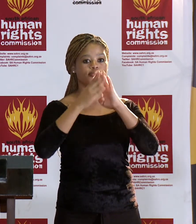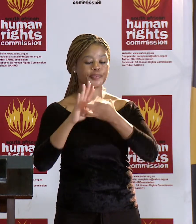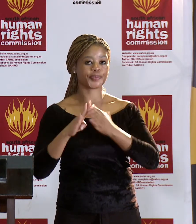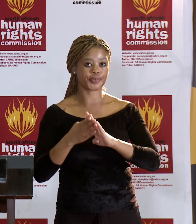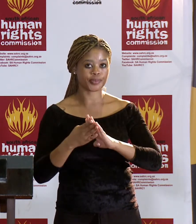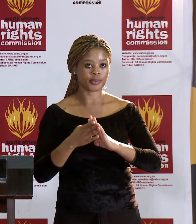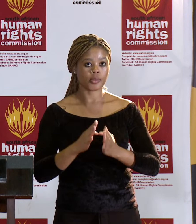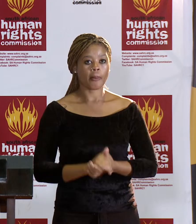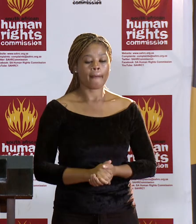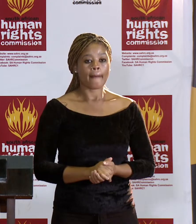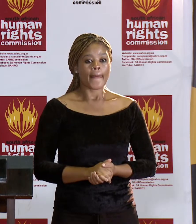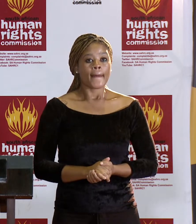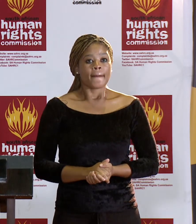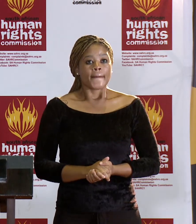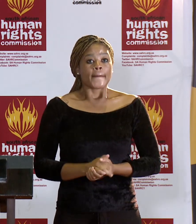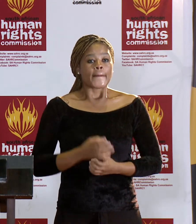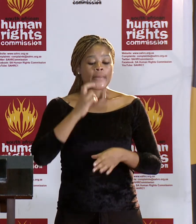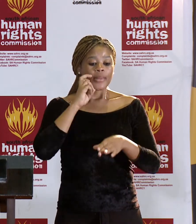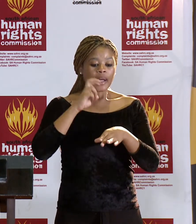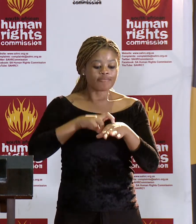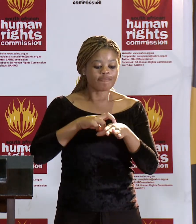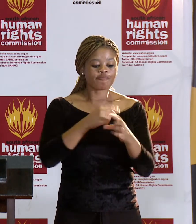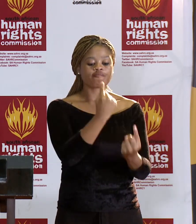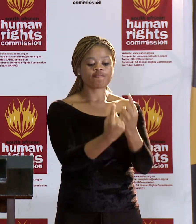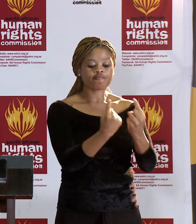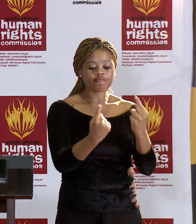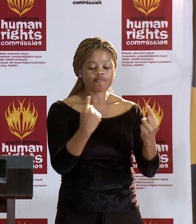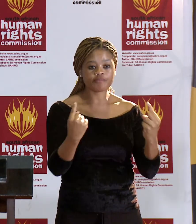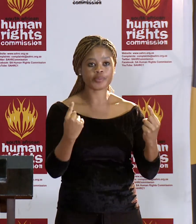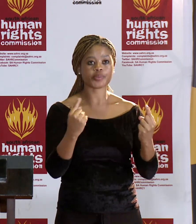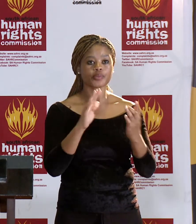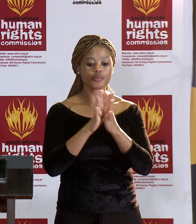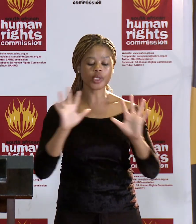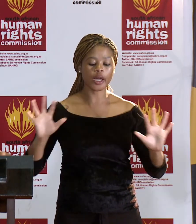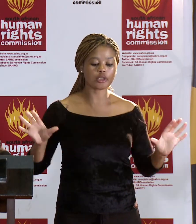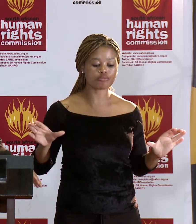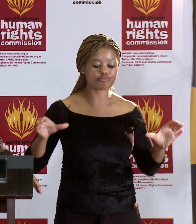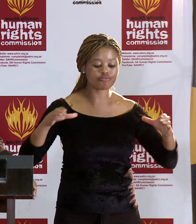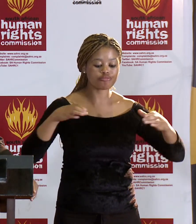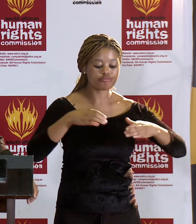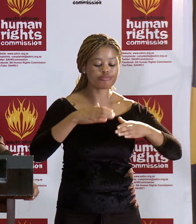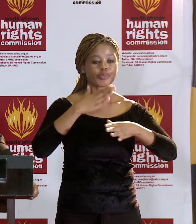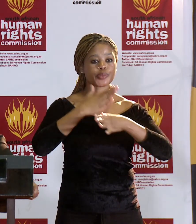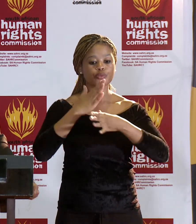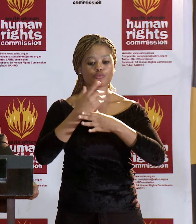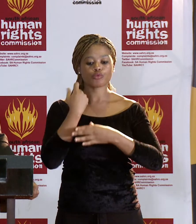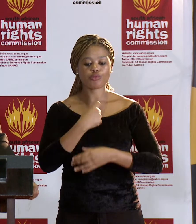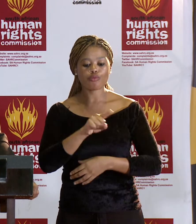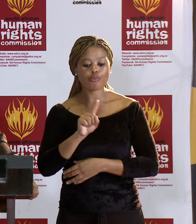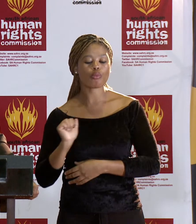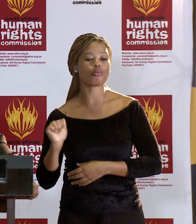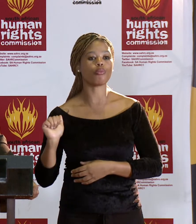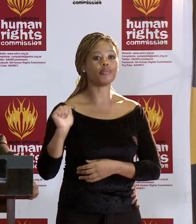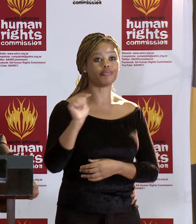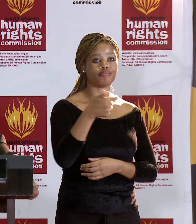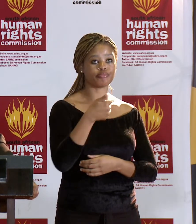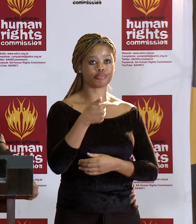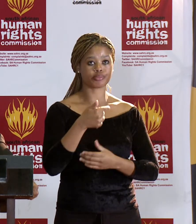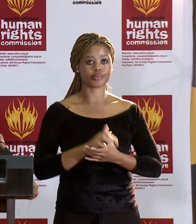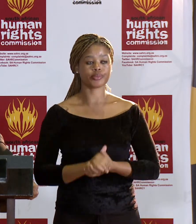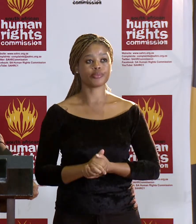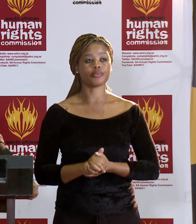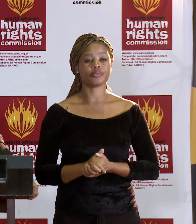society. It will require an individual and collective effort from all of us. So allow